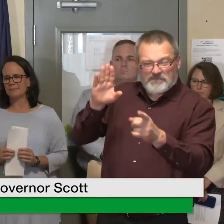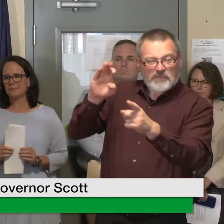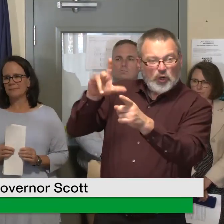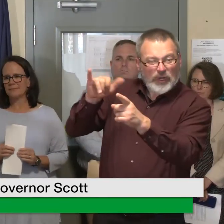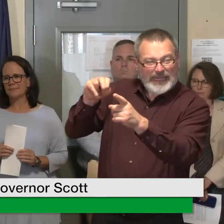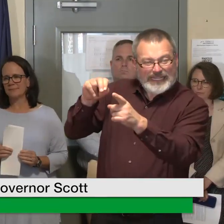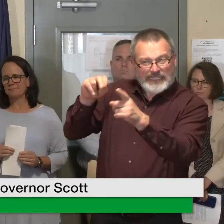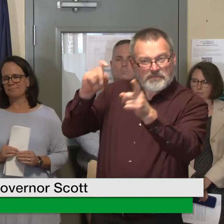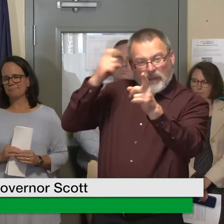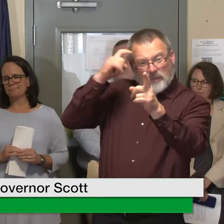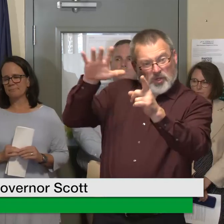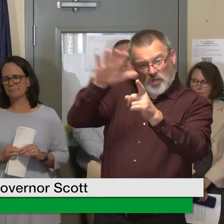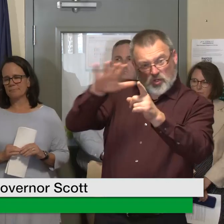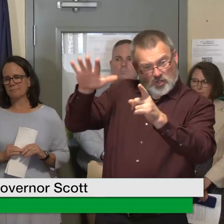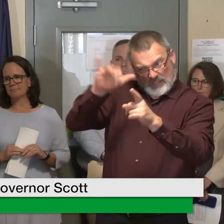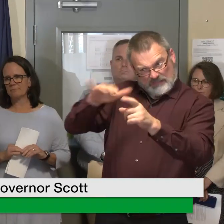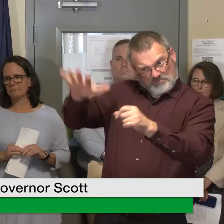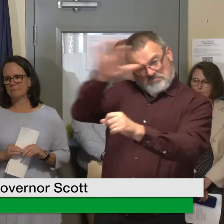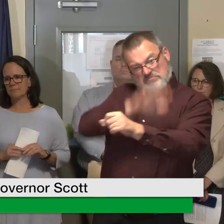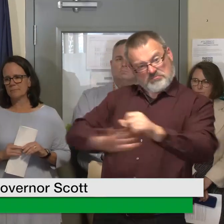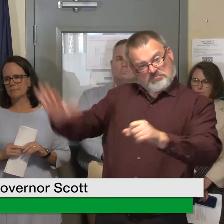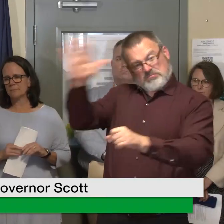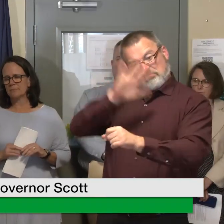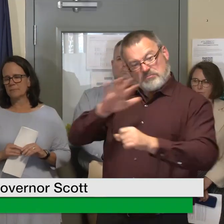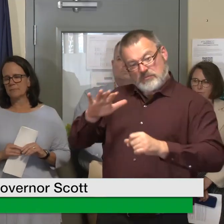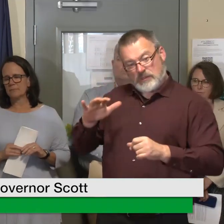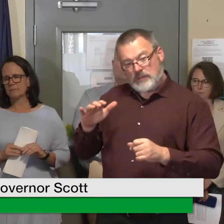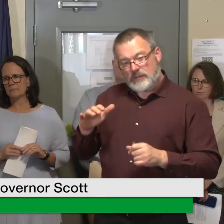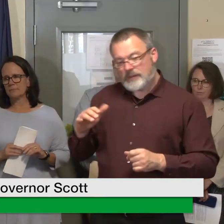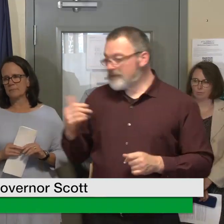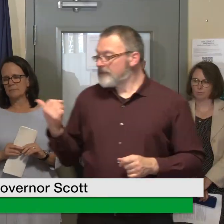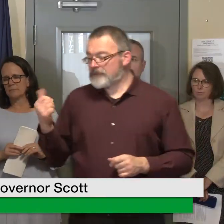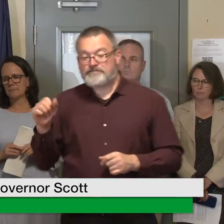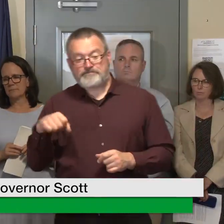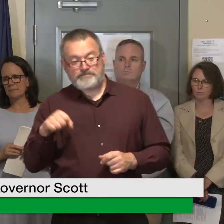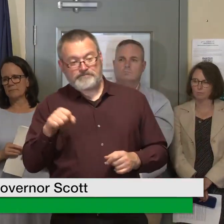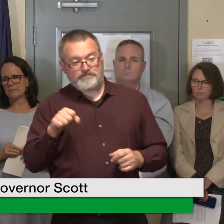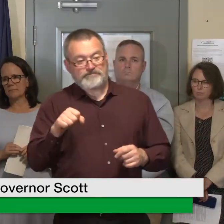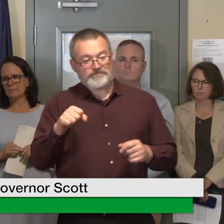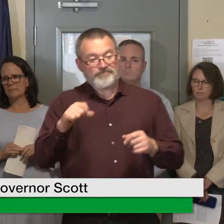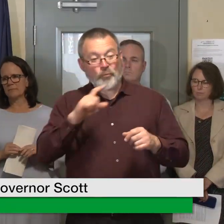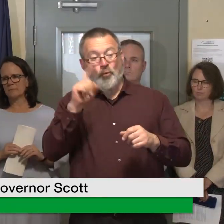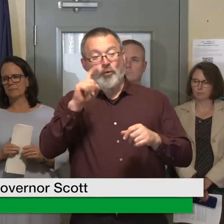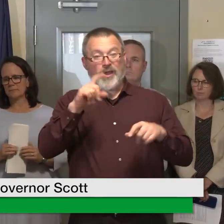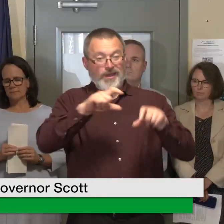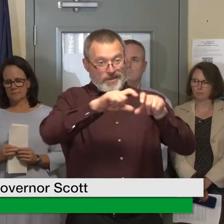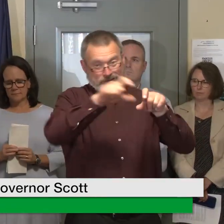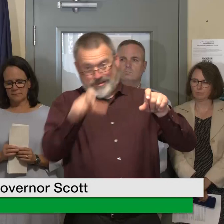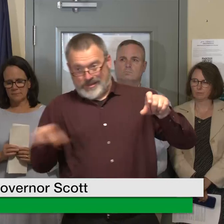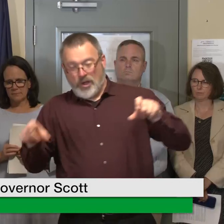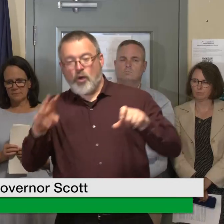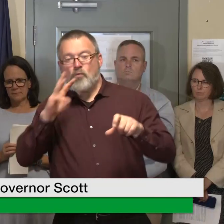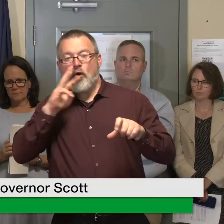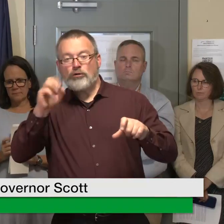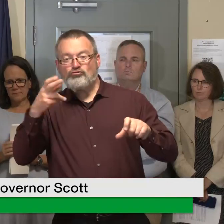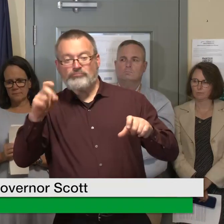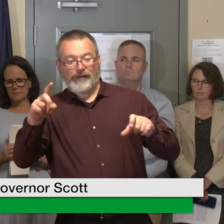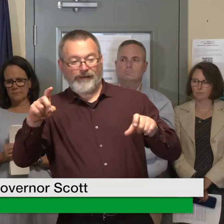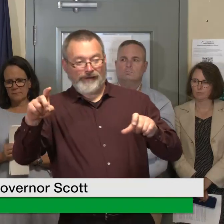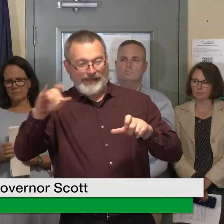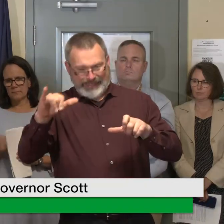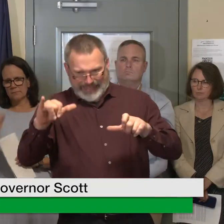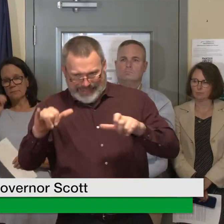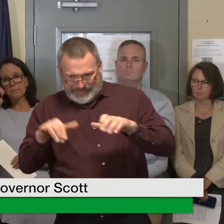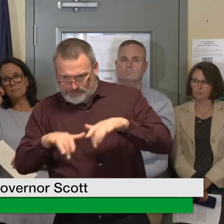Montpelier? Anyway, that and several other properties along the watershed, in the Winooski watershed, are being analyzed for possible